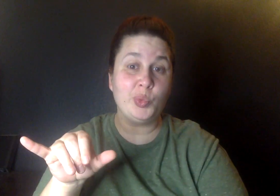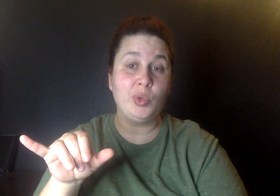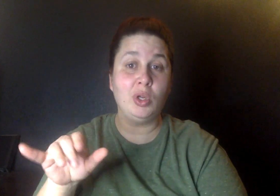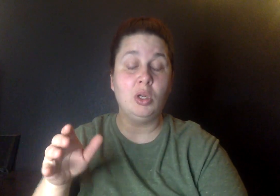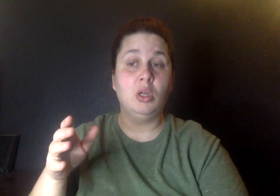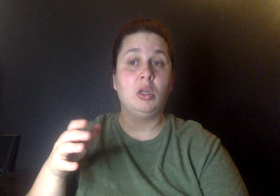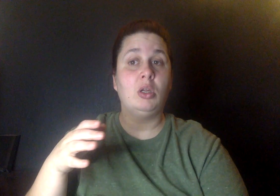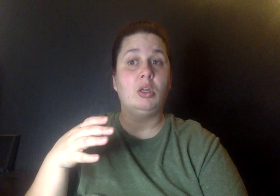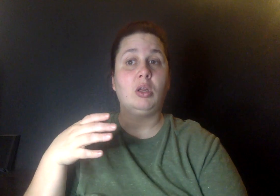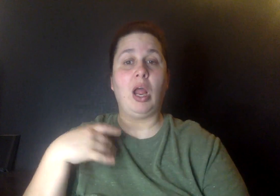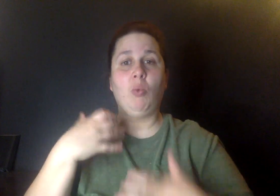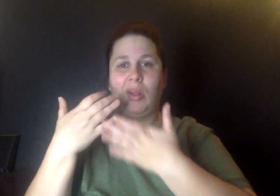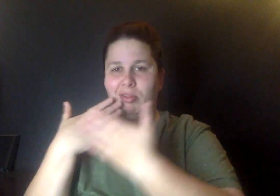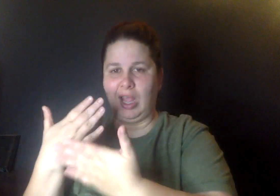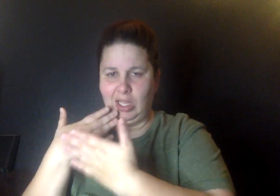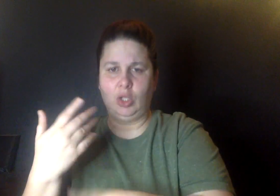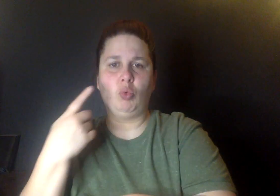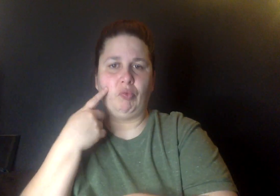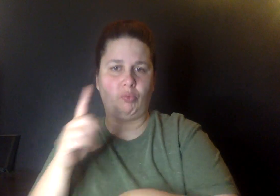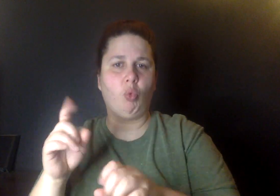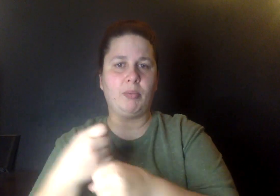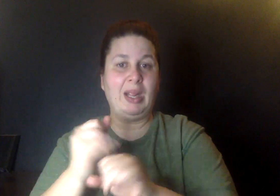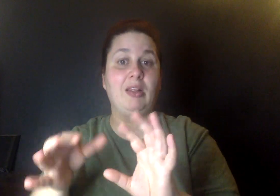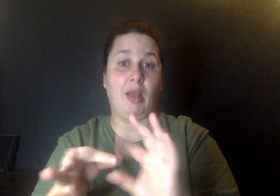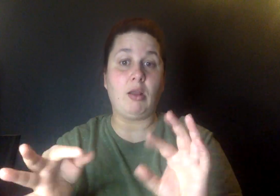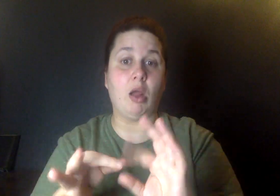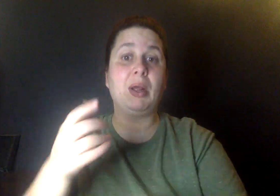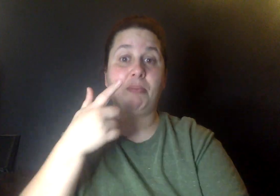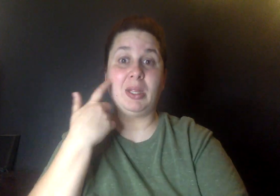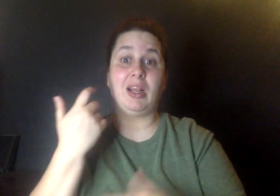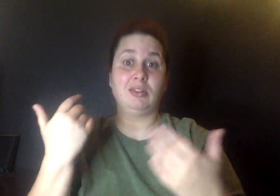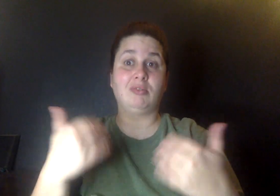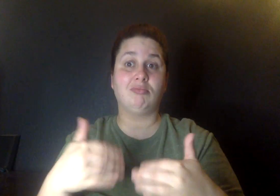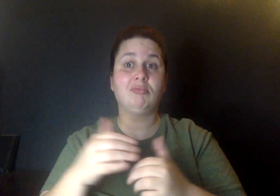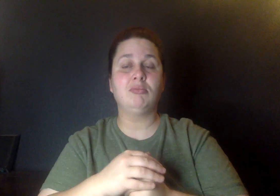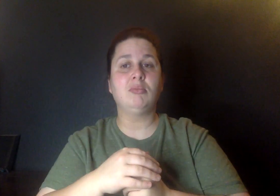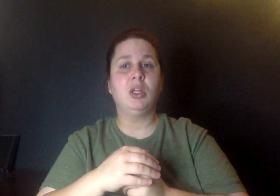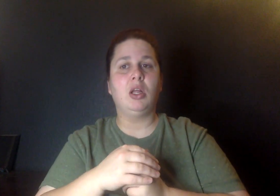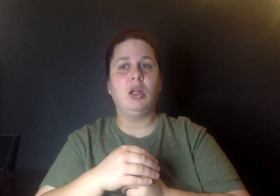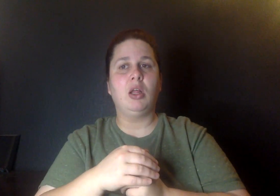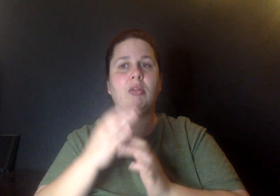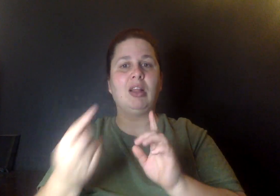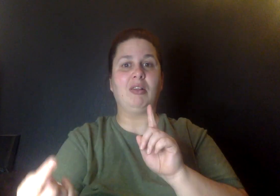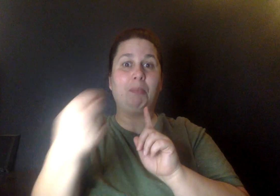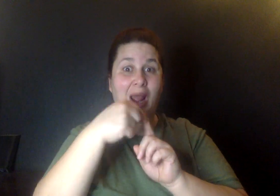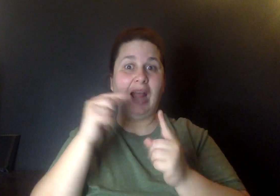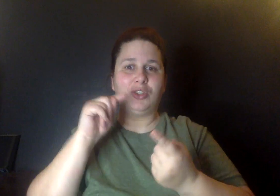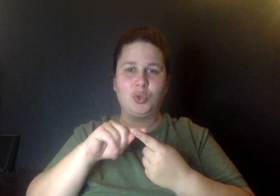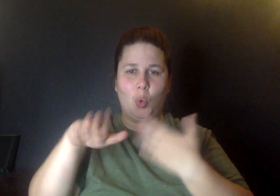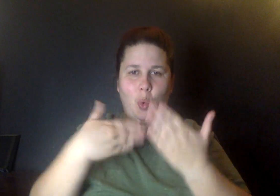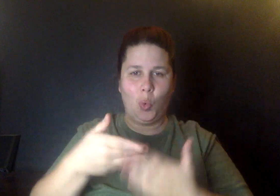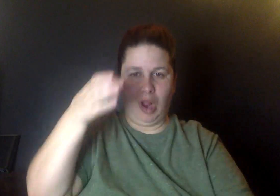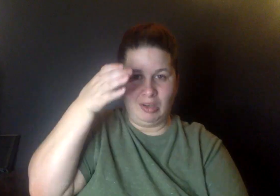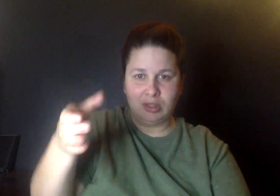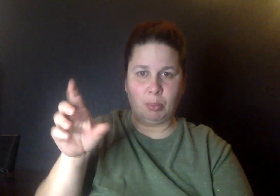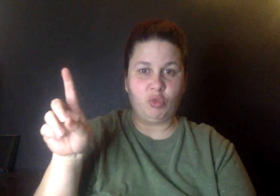I want to thank you for making that comment because it went back to the whole concept of